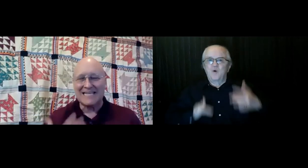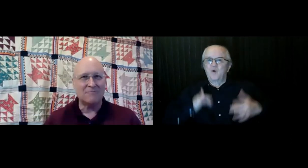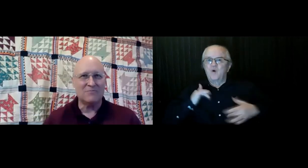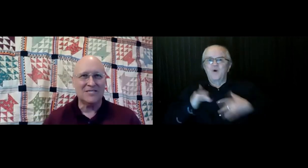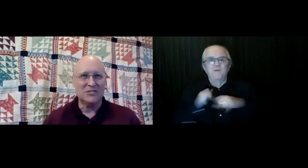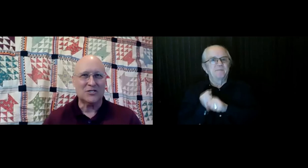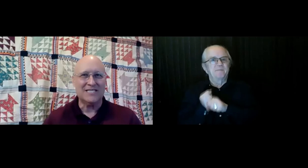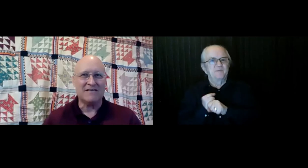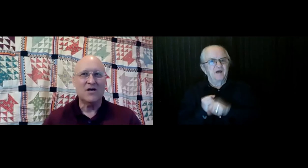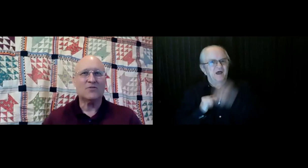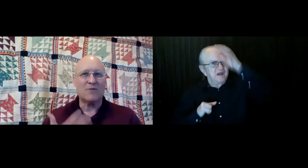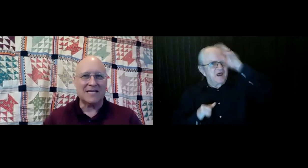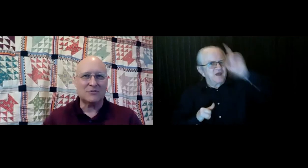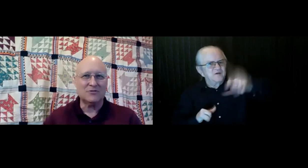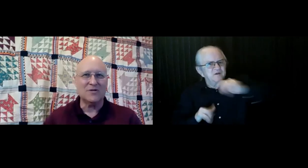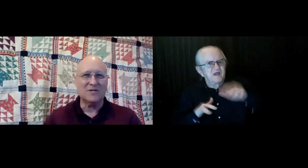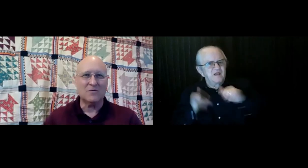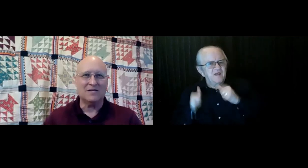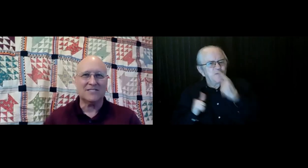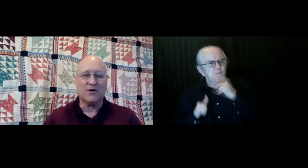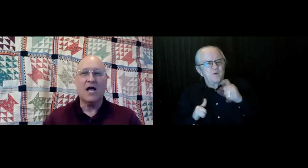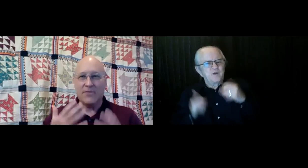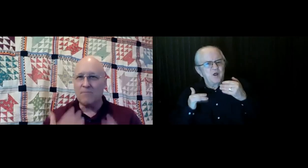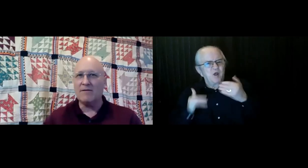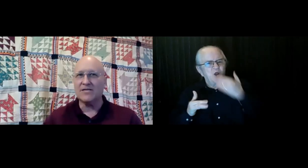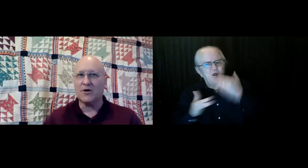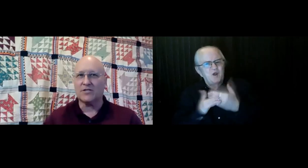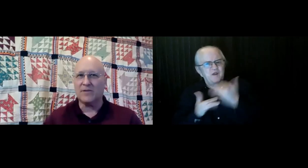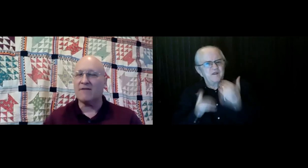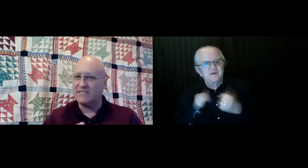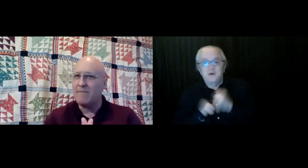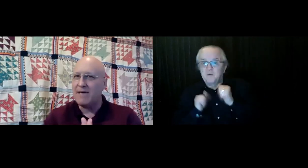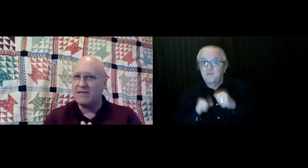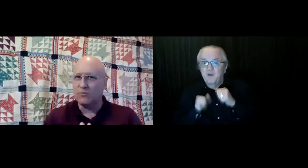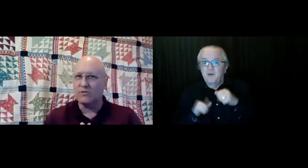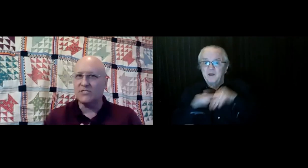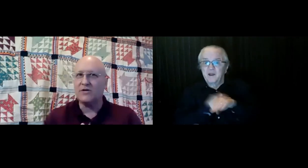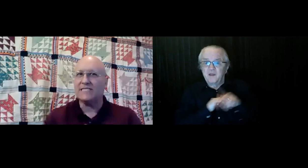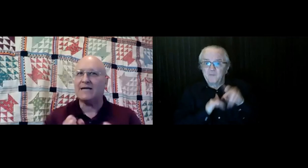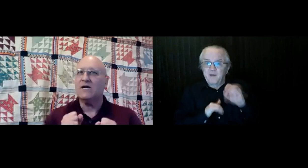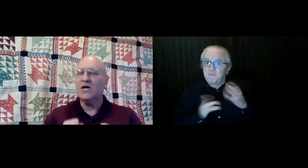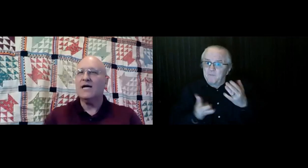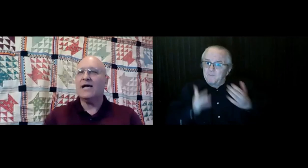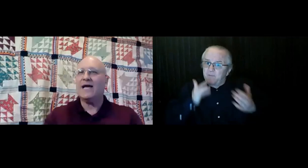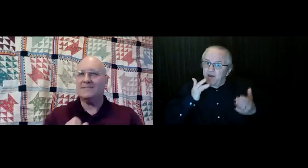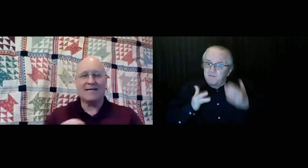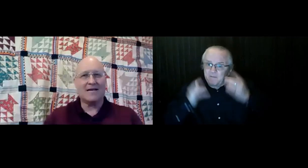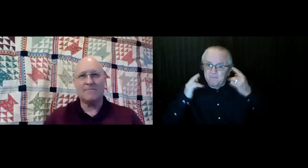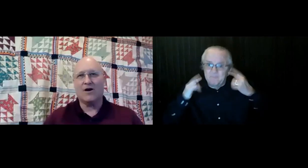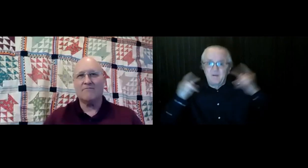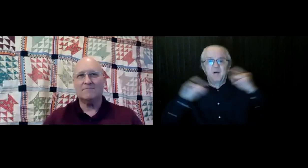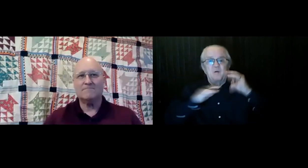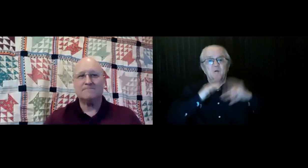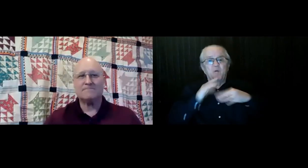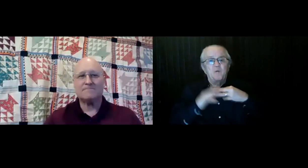and I'm like, Dad, we really shouldn't leave. The Red Sox are doing really well this year. They're probably going to go to the playoffs. They may make the World Series, Dad. And Dad cut